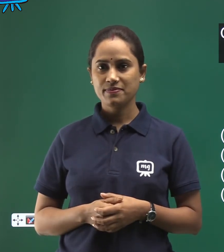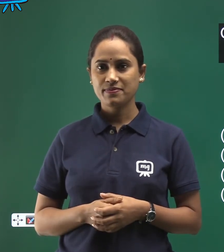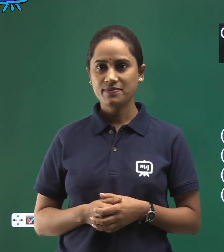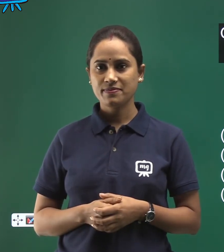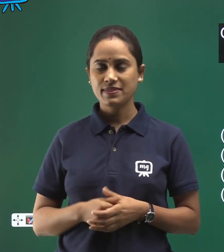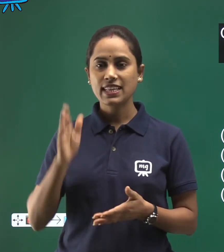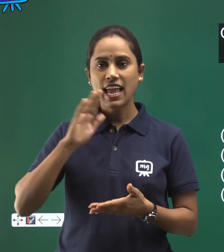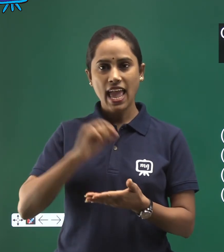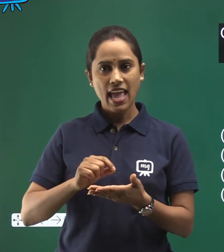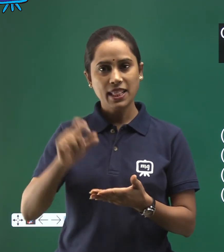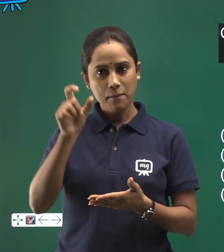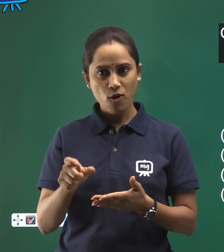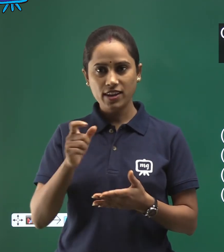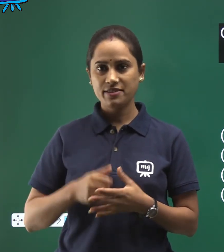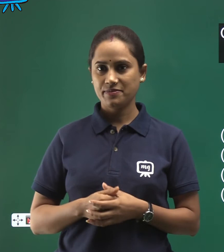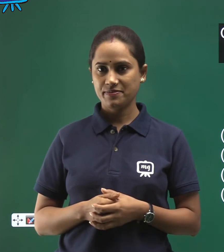The poet